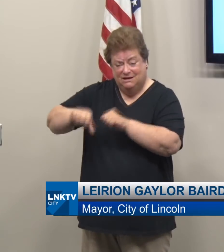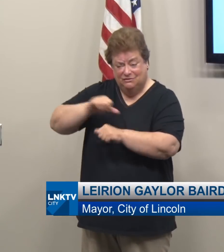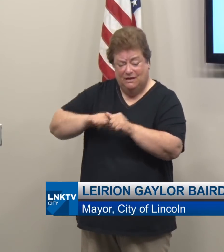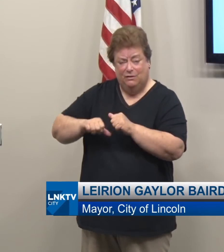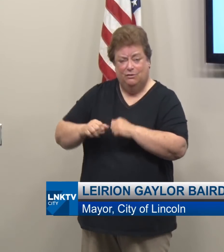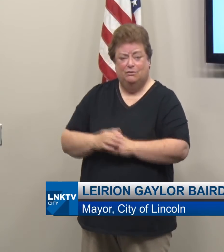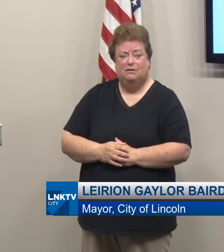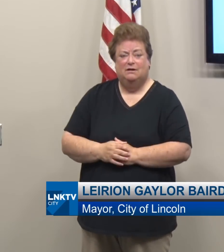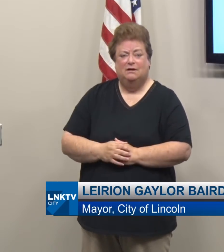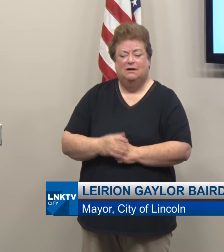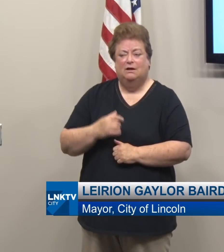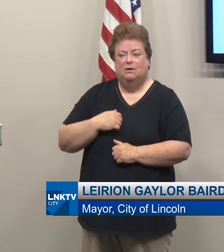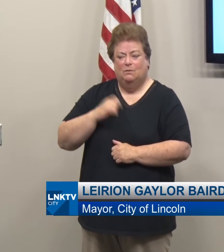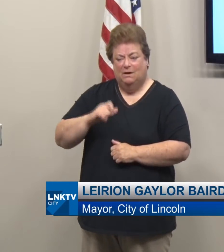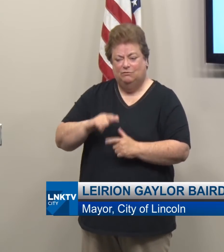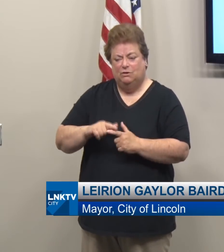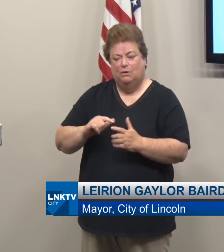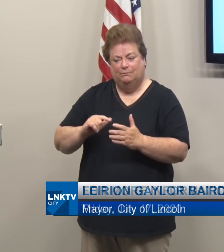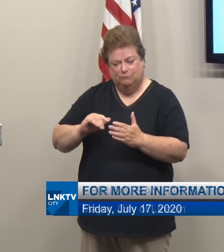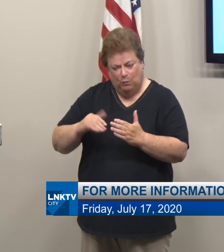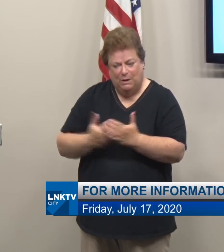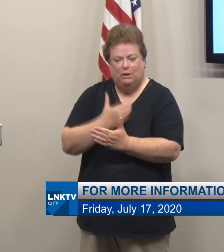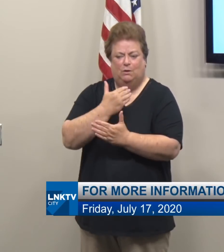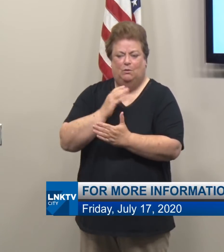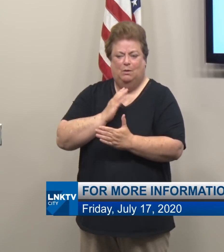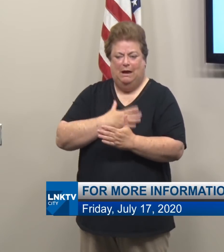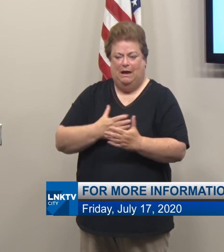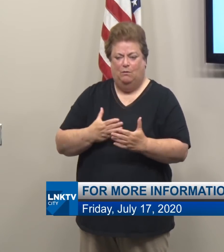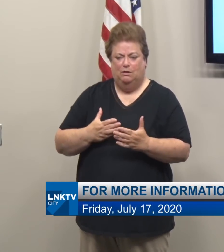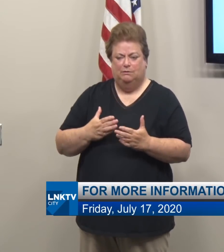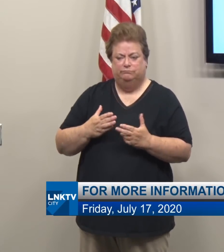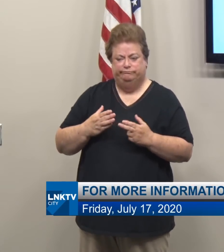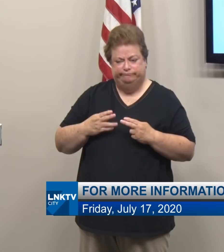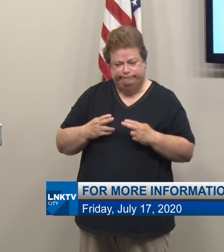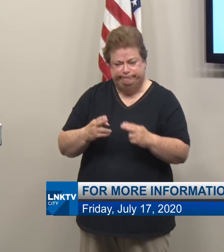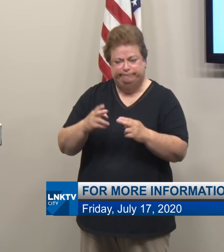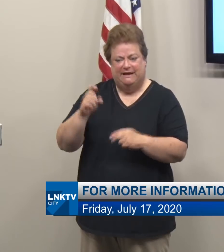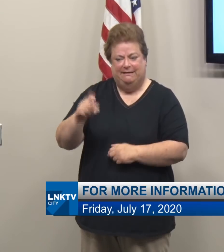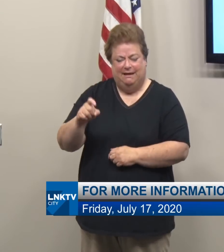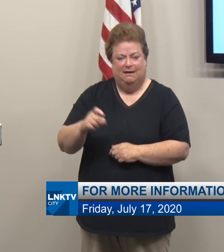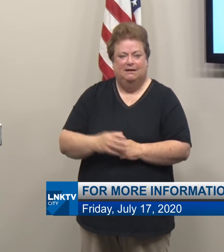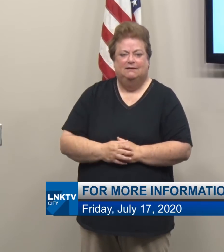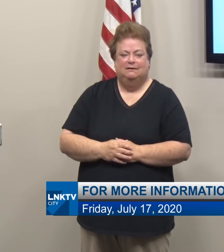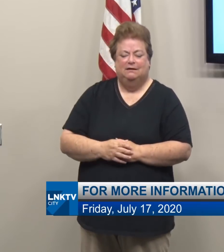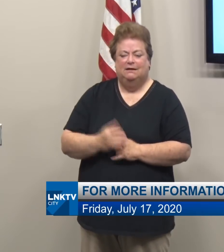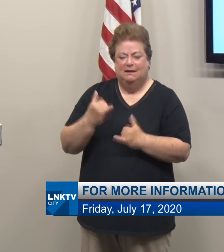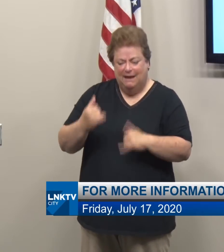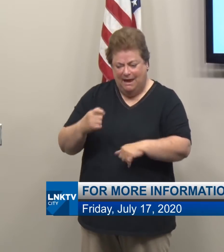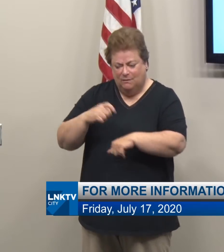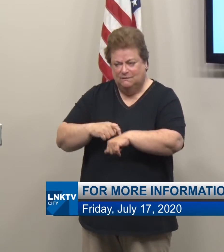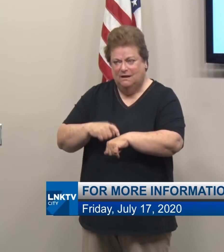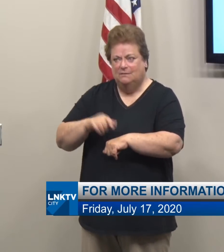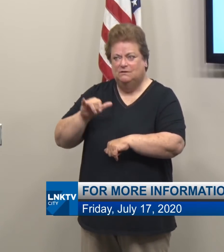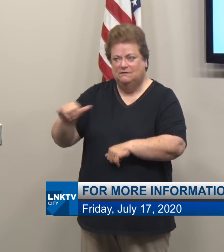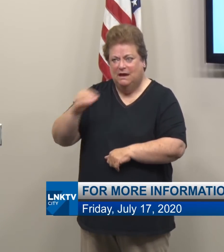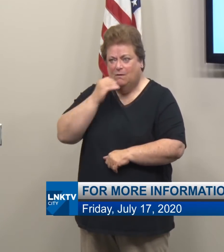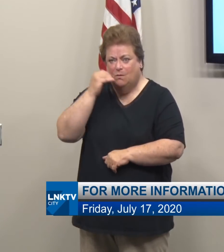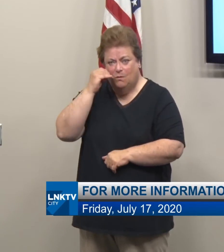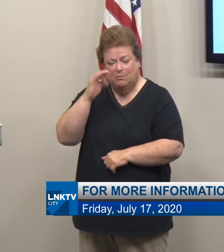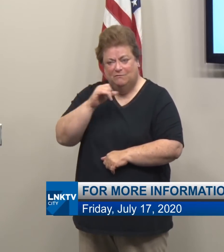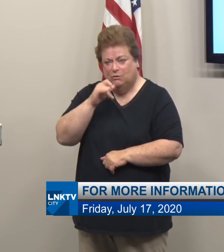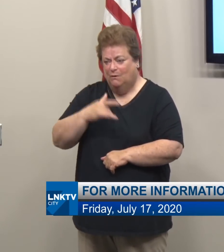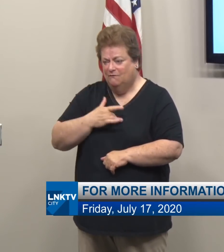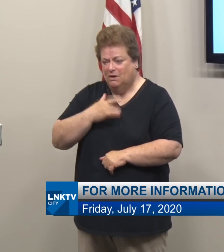so with renewed urgency. Now is the time to stay home if you do not feel well,